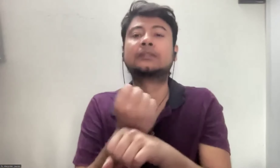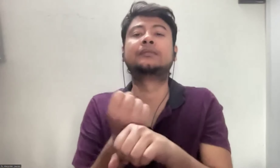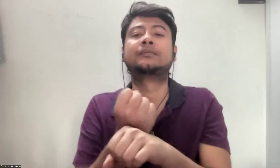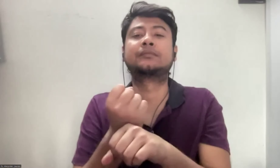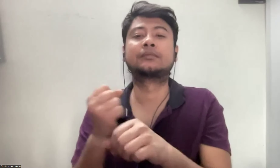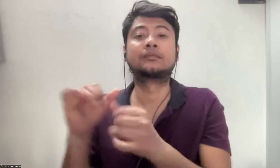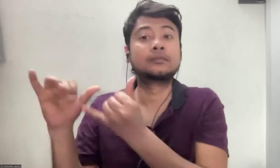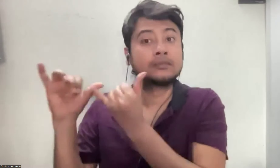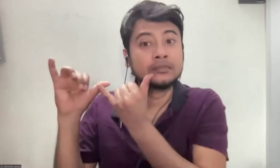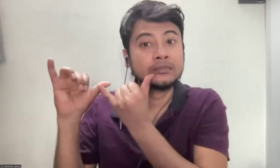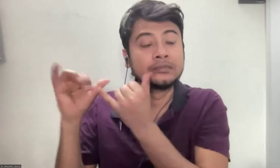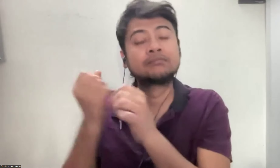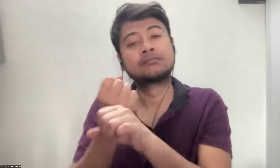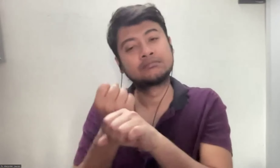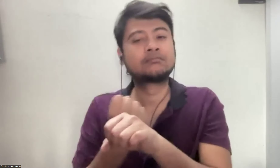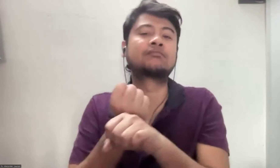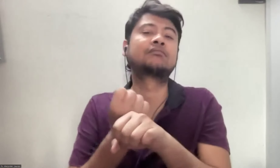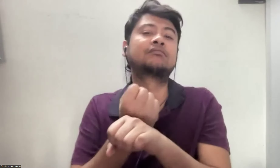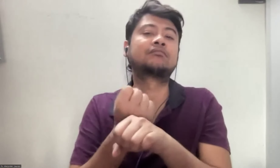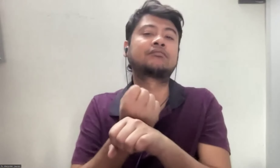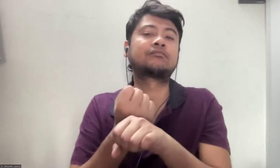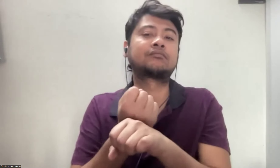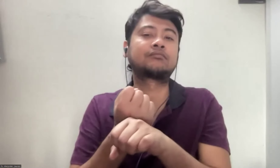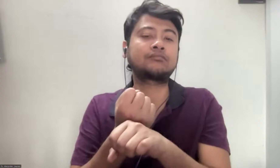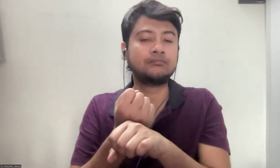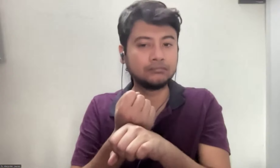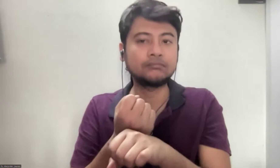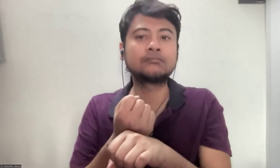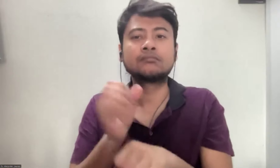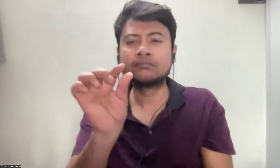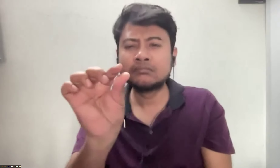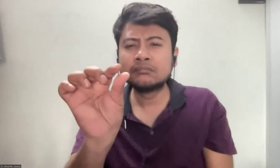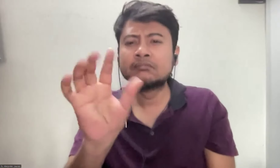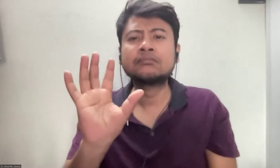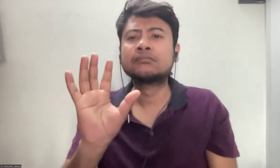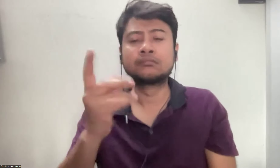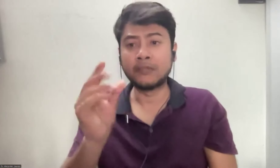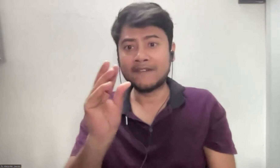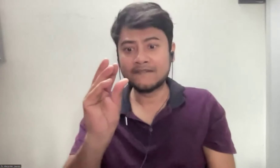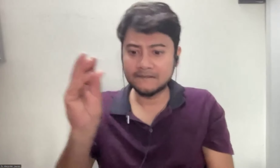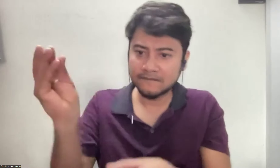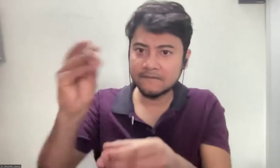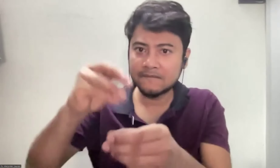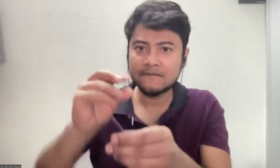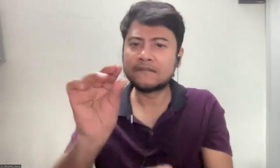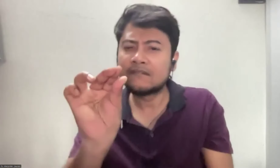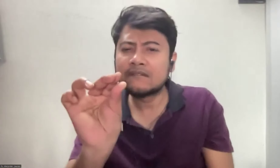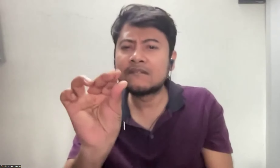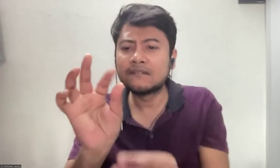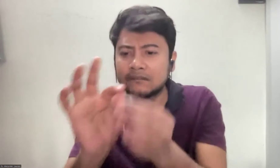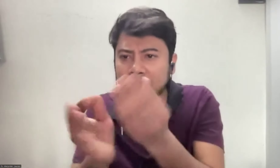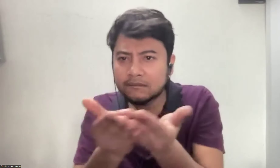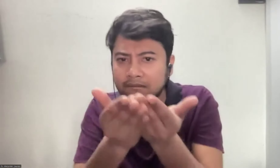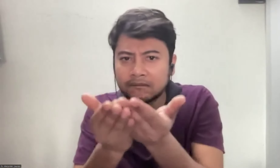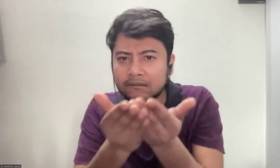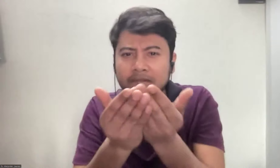it lights for split seconds, even if just a drop of ghee, that is also sufficient. Because you won't